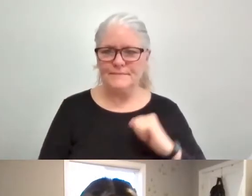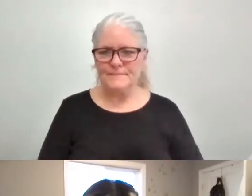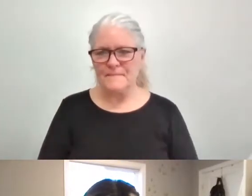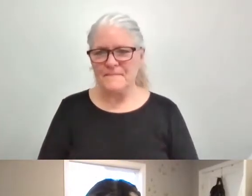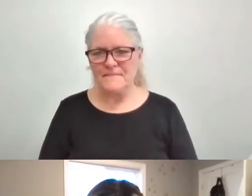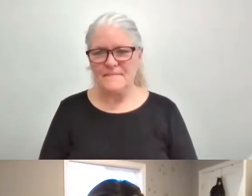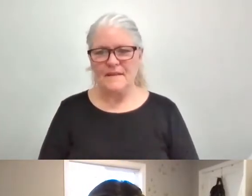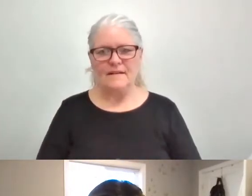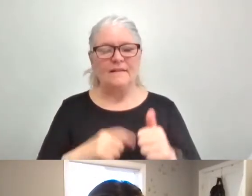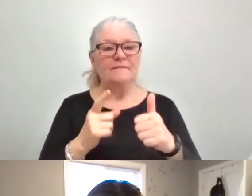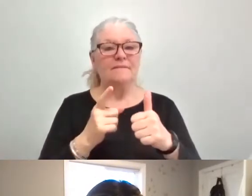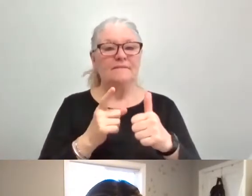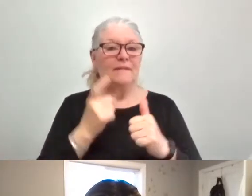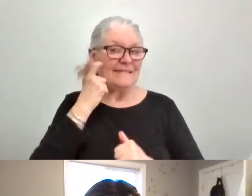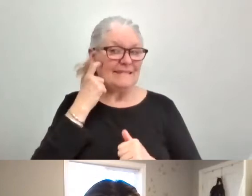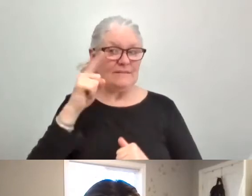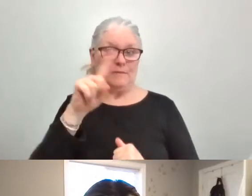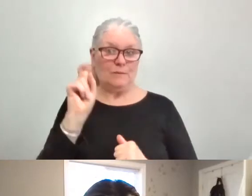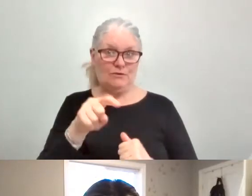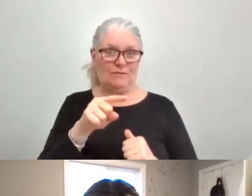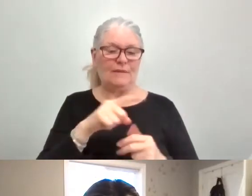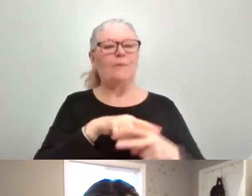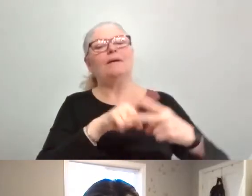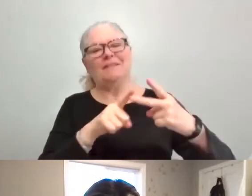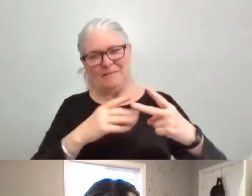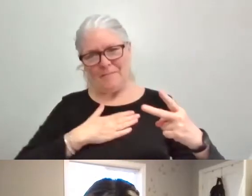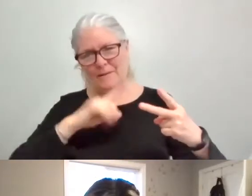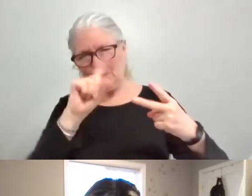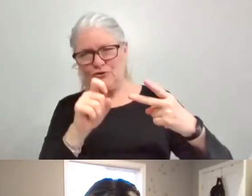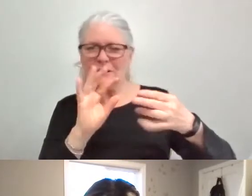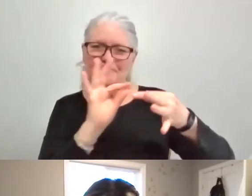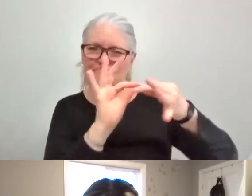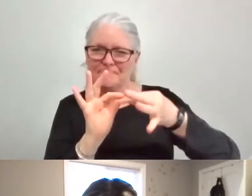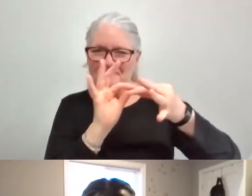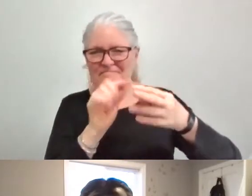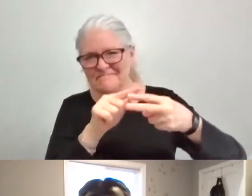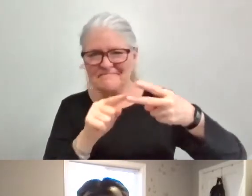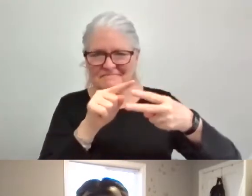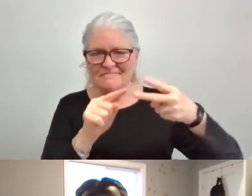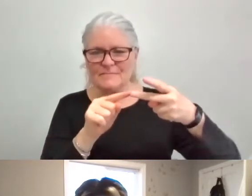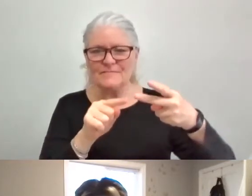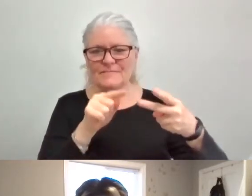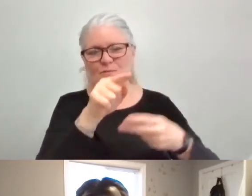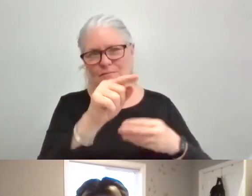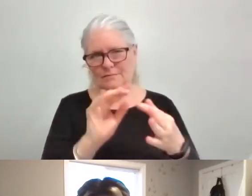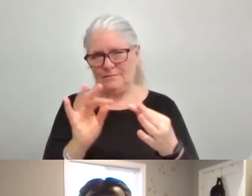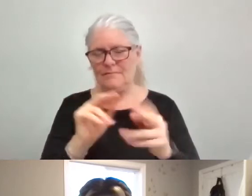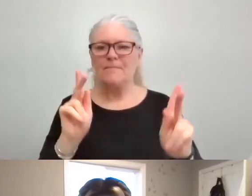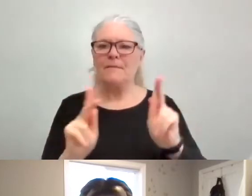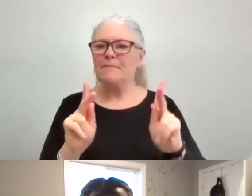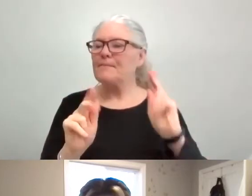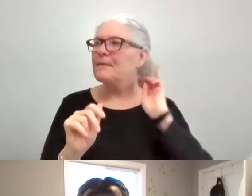That first question actually feeds into my question sort of, when you're talking about people's commenting or